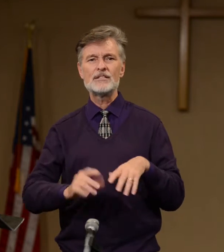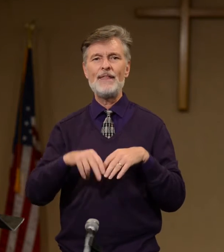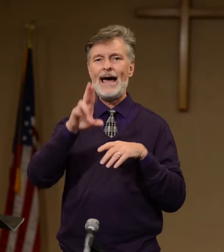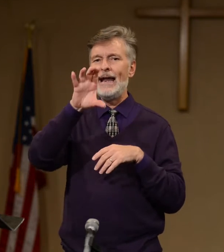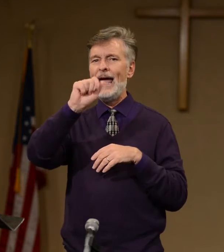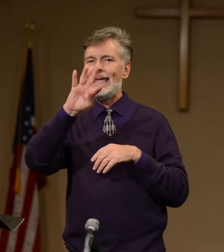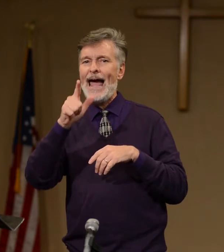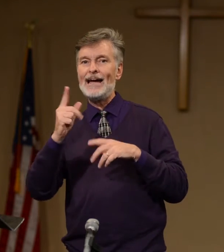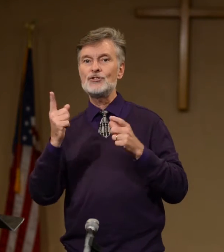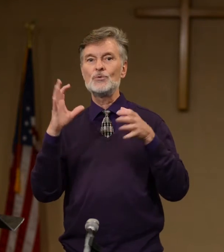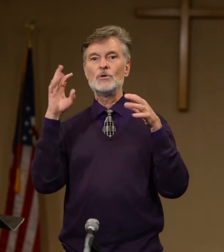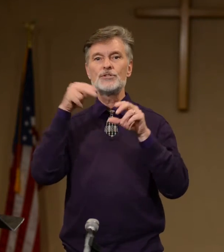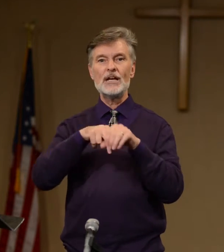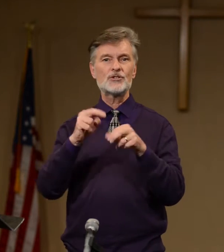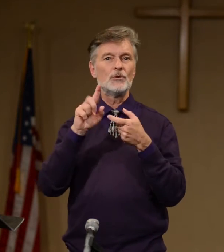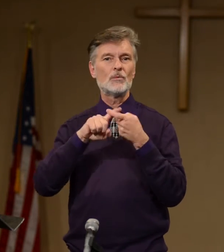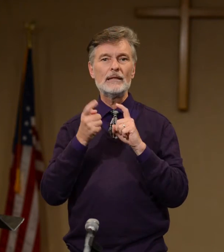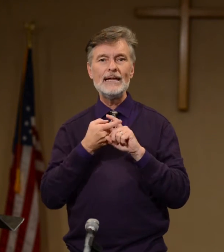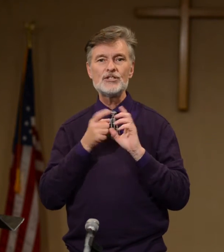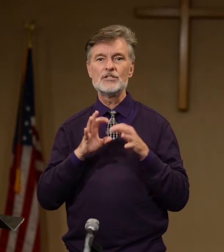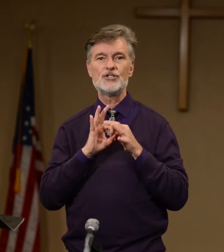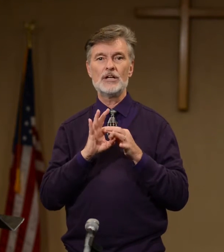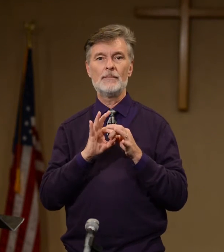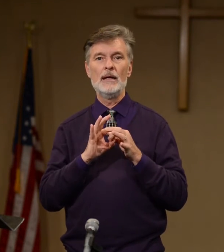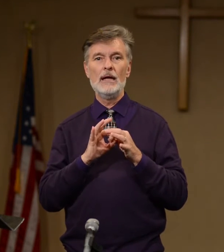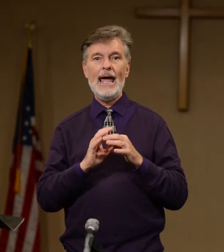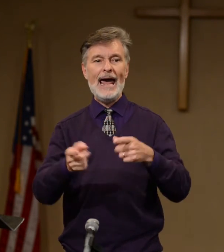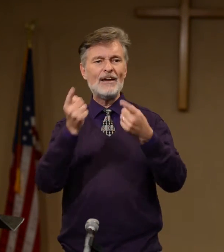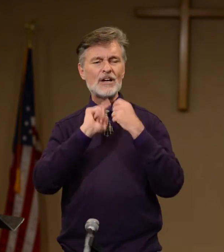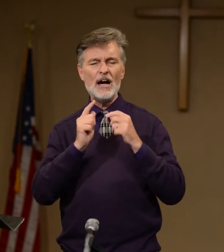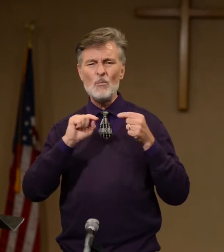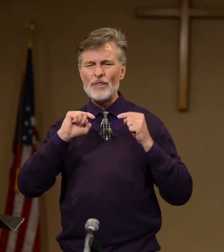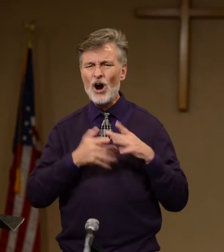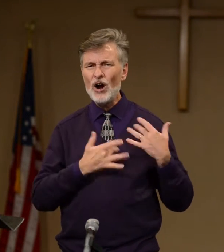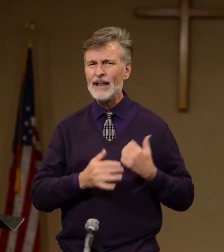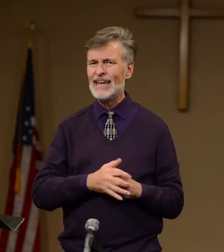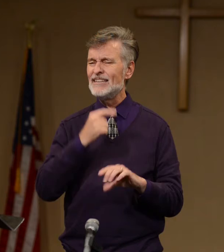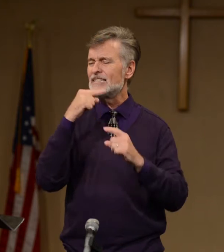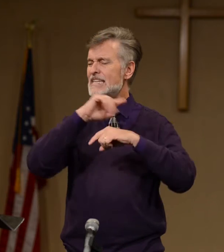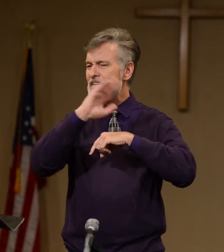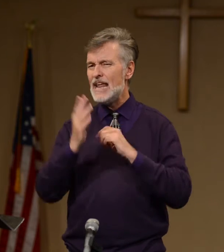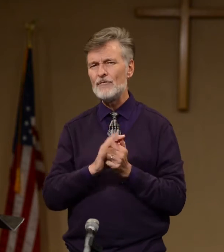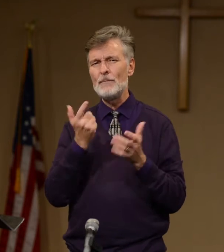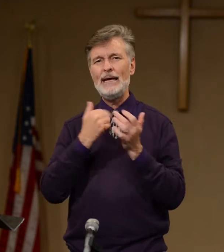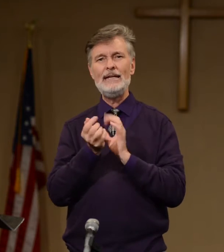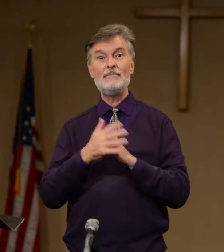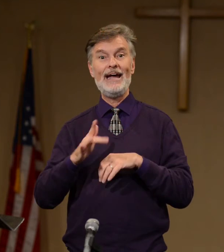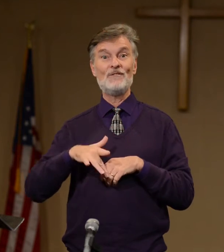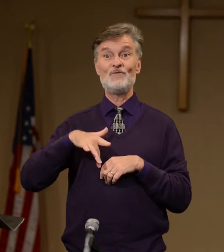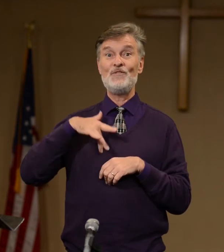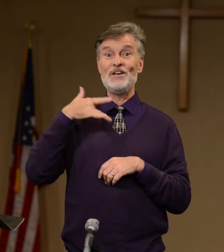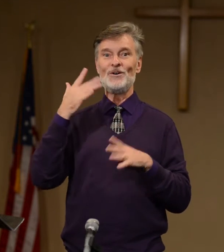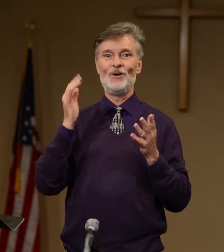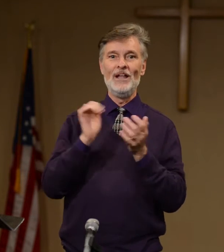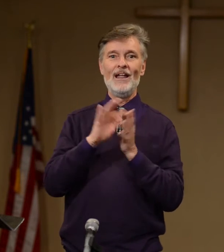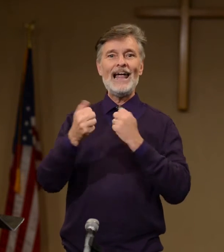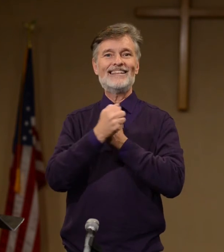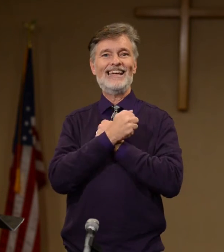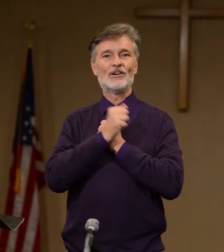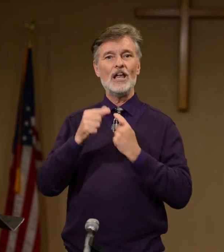that casual sexual relationship and have come with heartache. It's never made anybody feel like they are